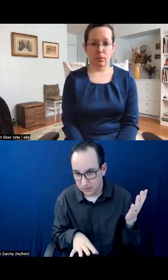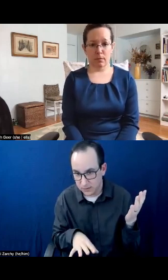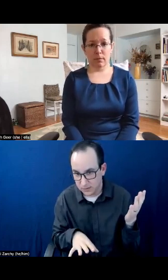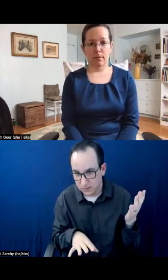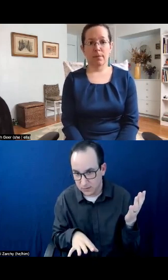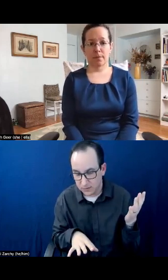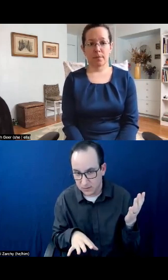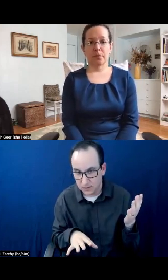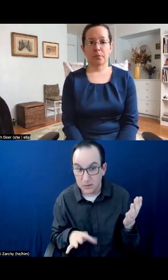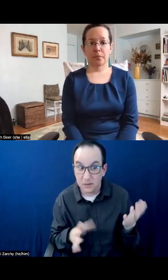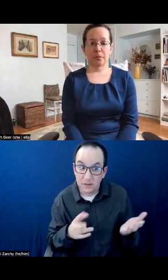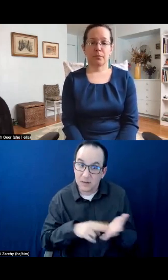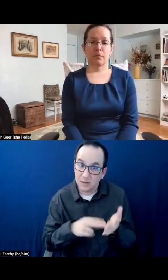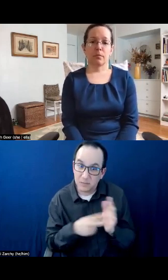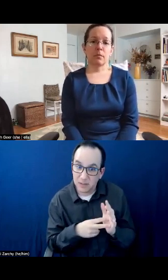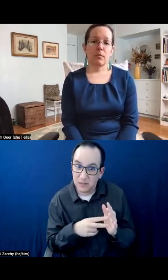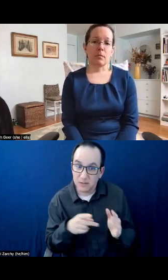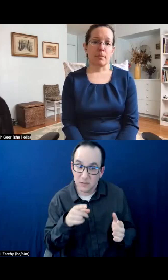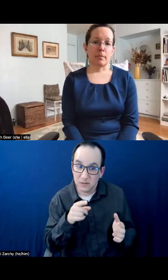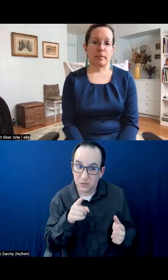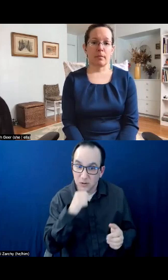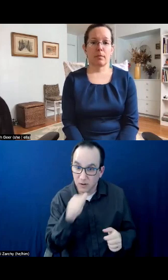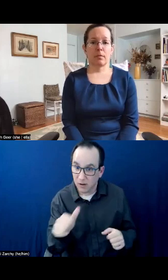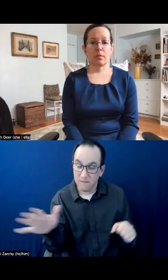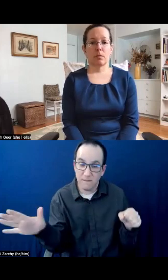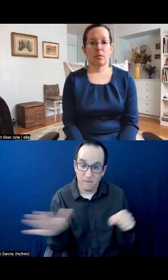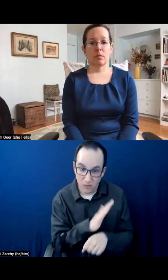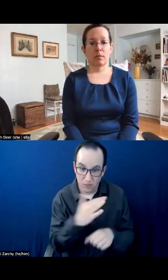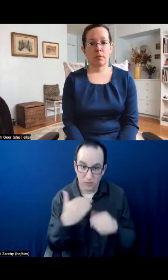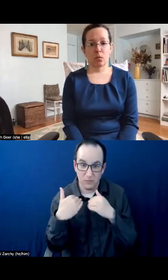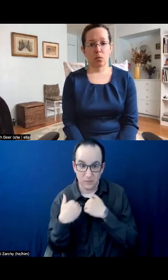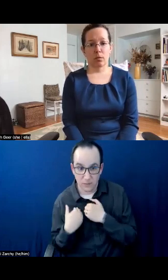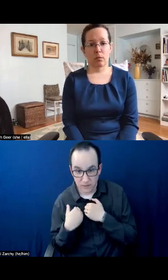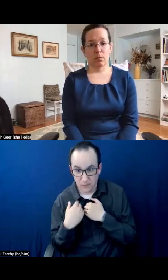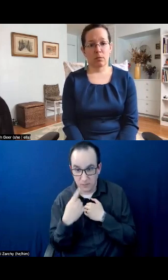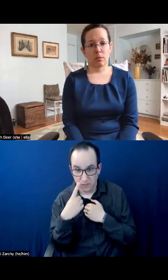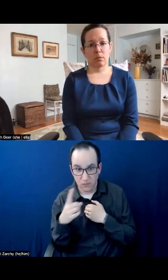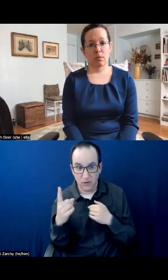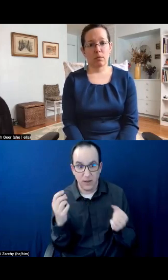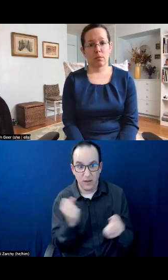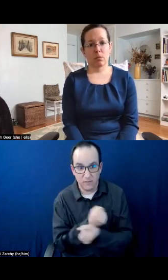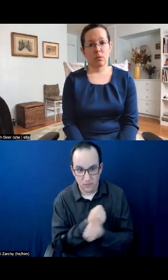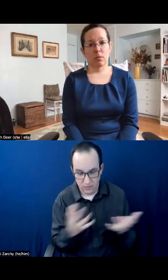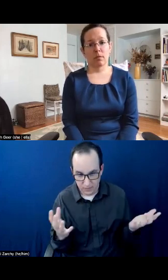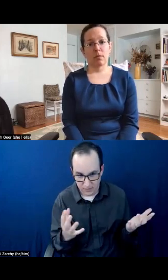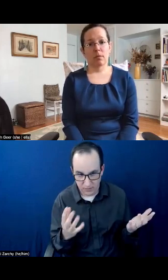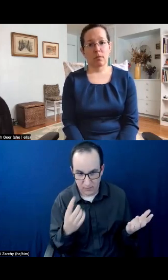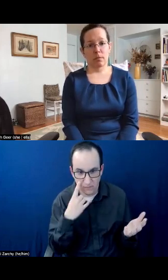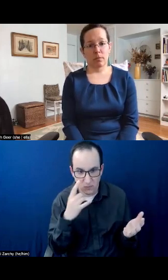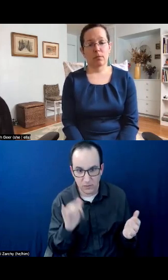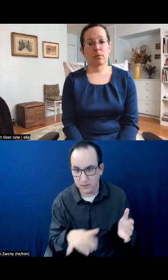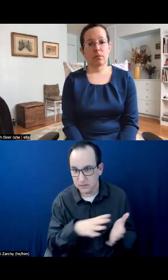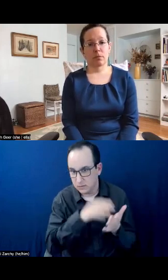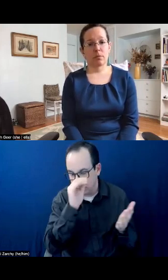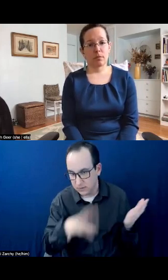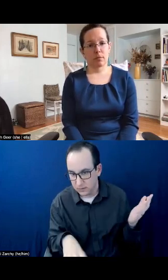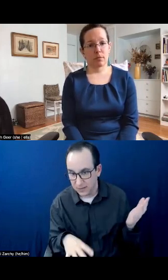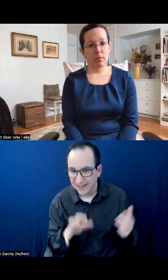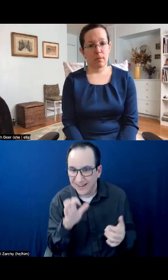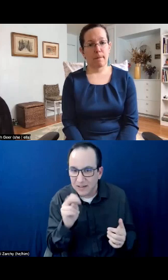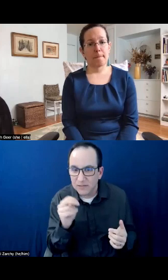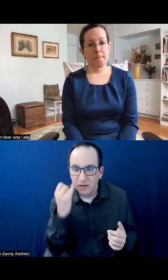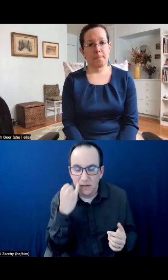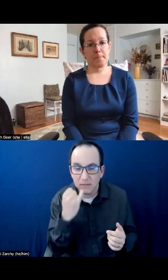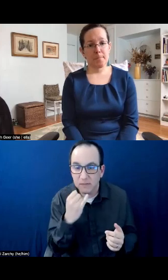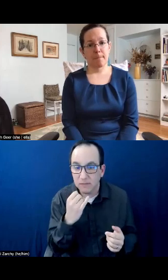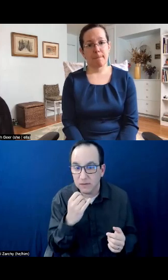of way interacting with this student. That means you aren't fully taking on the responsibility of